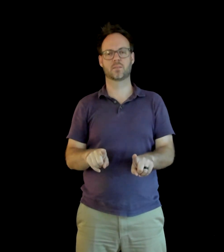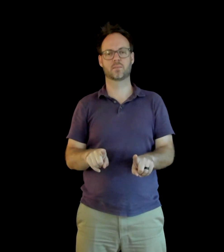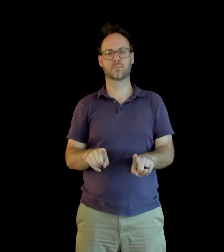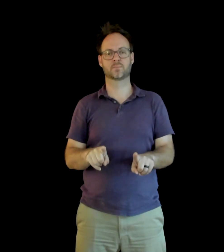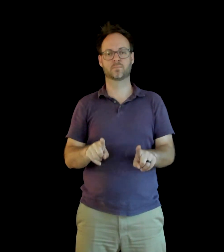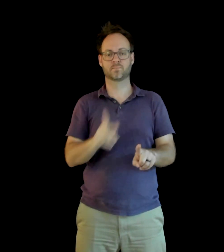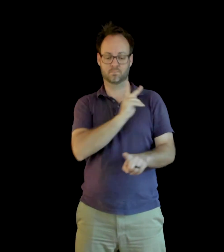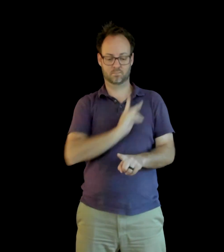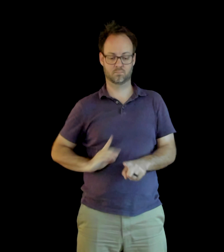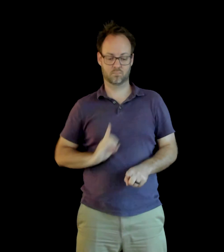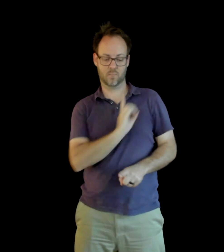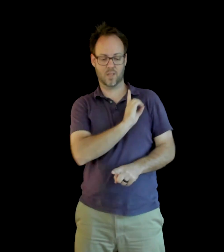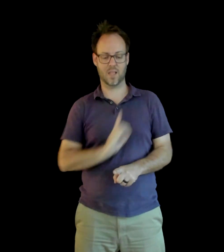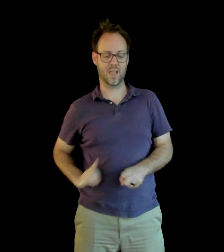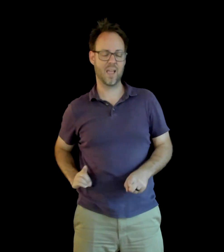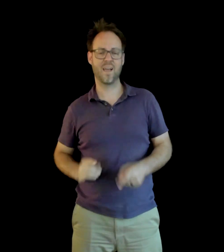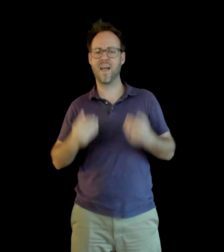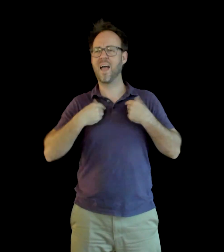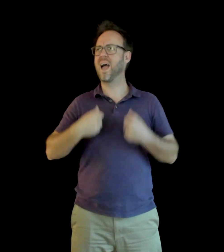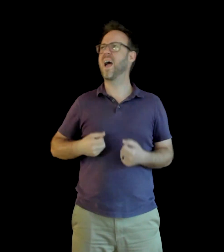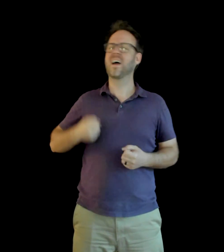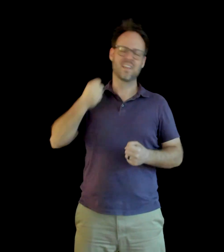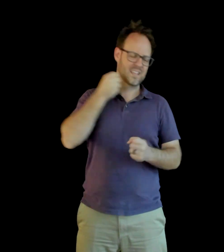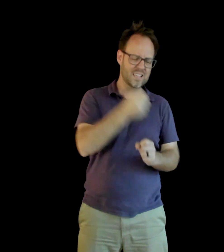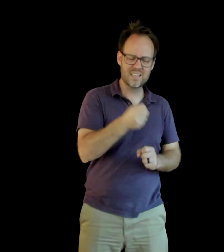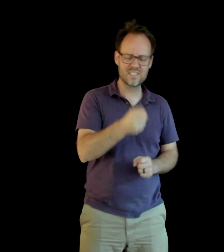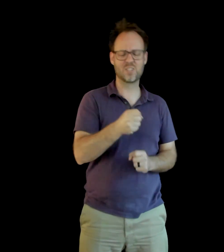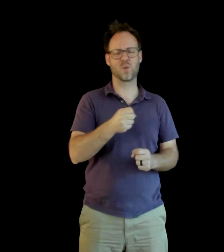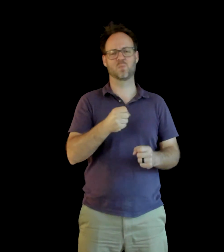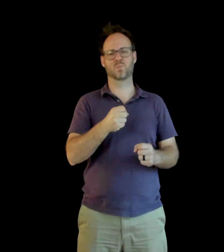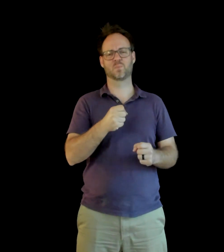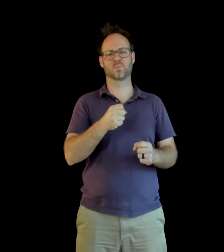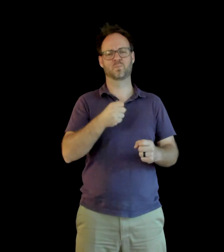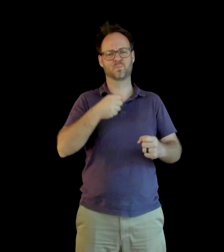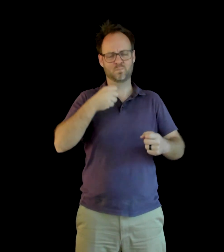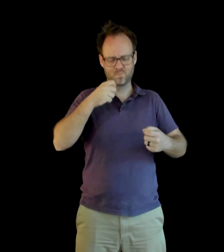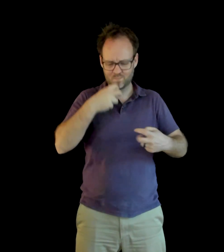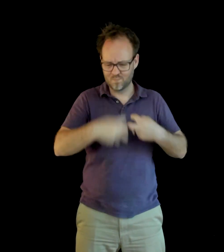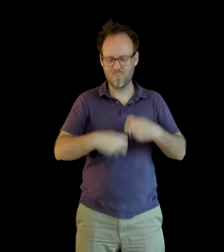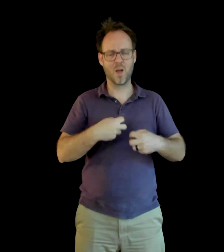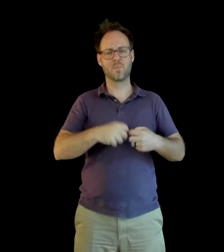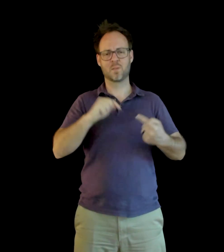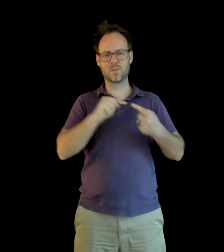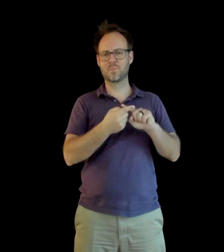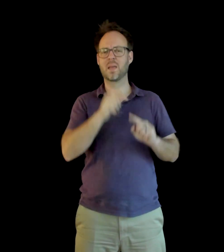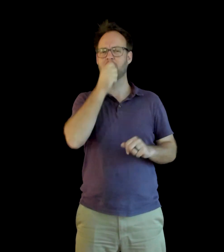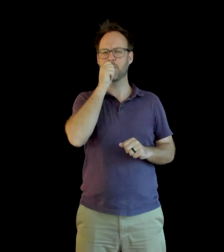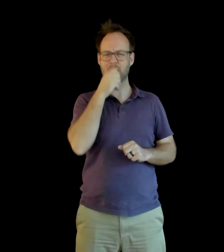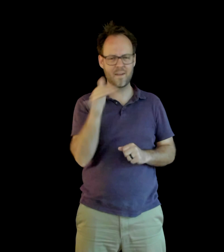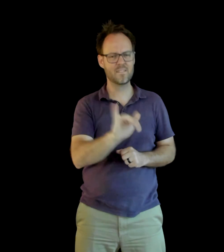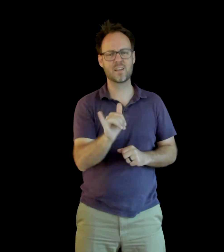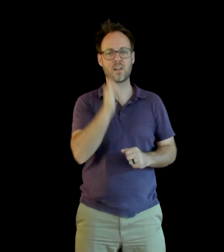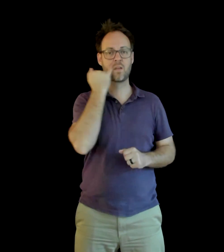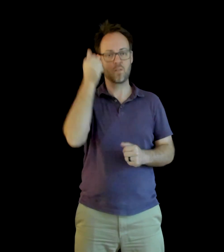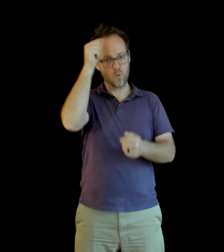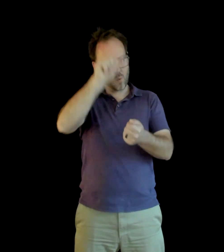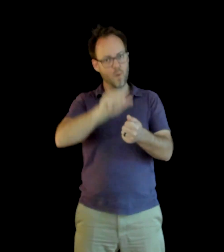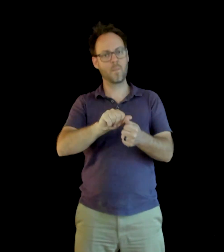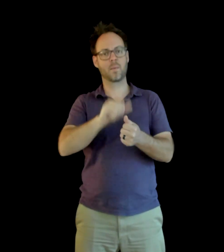happening. King David had his own fair share of problems, pain, and suffering as well. If